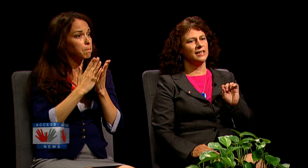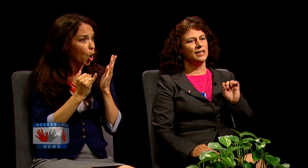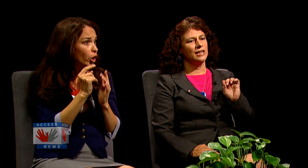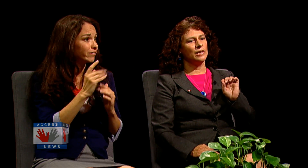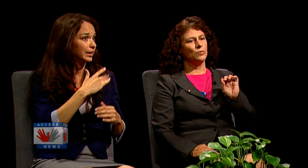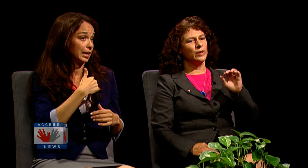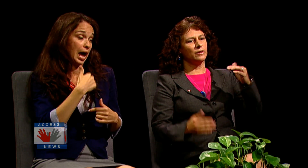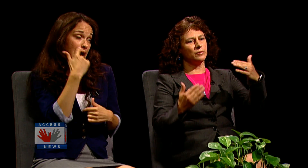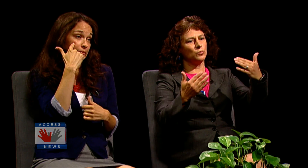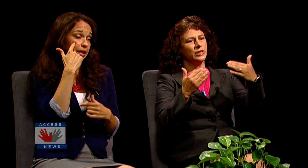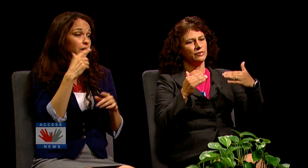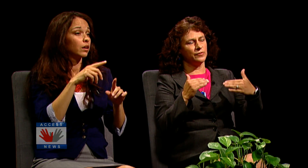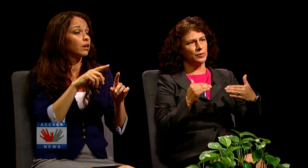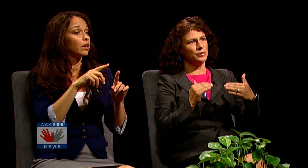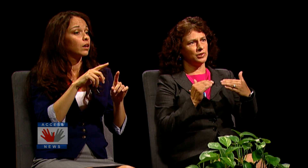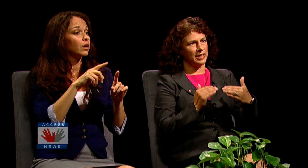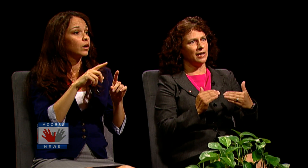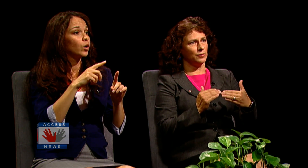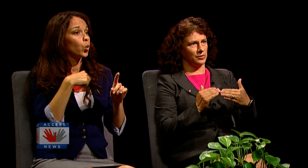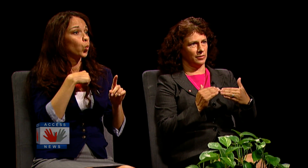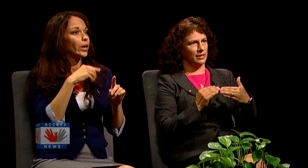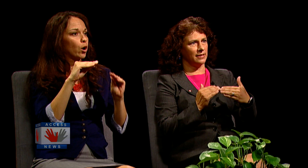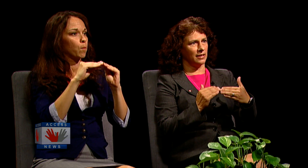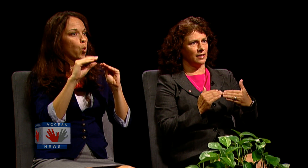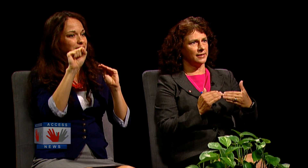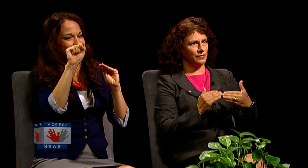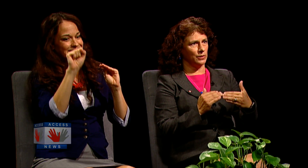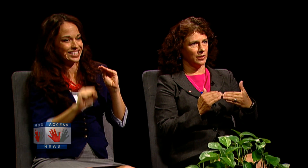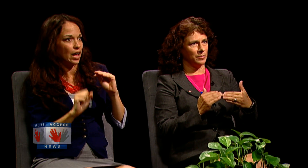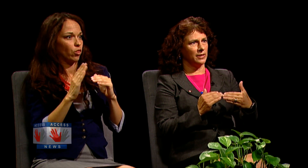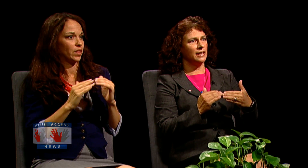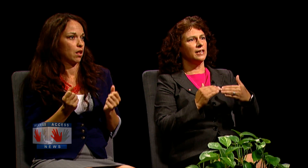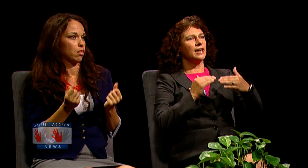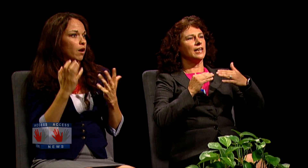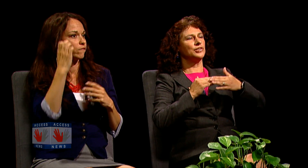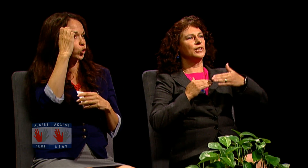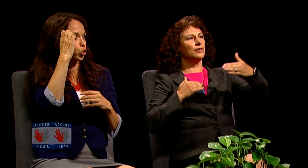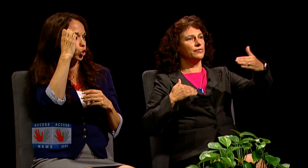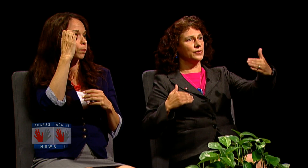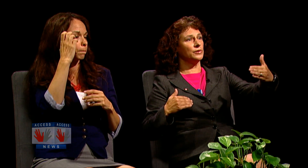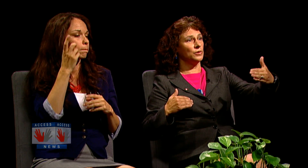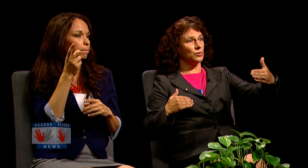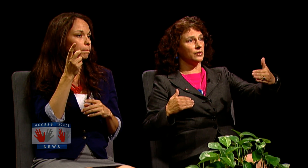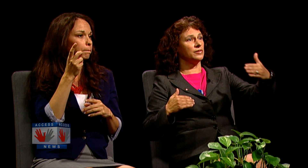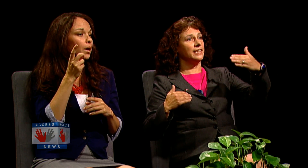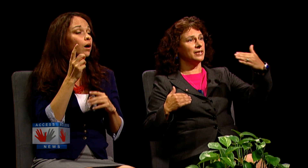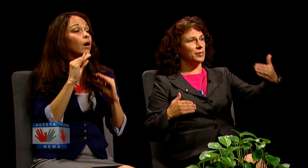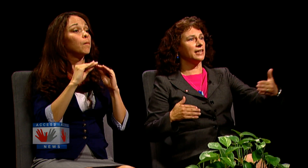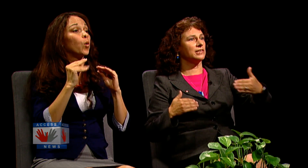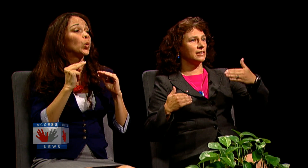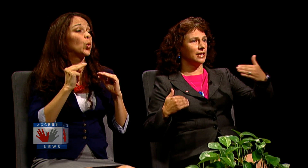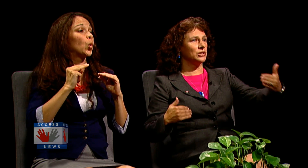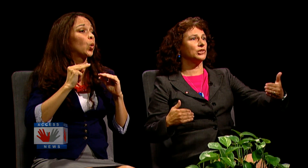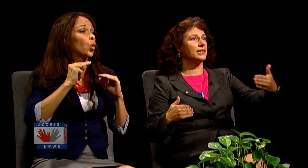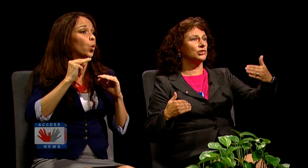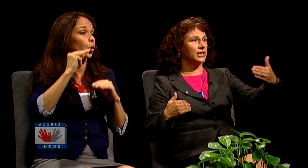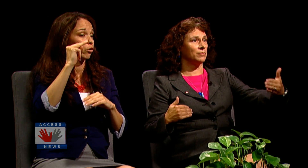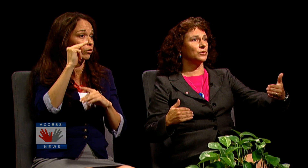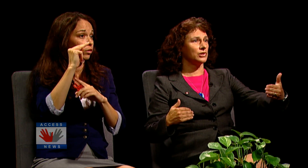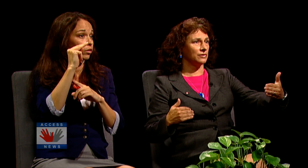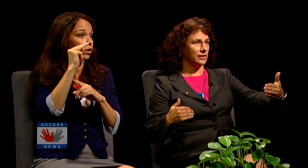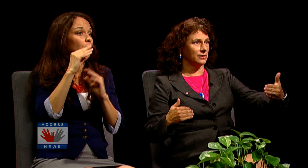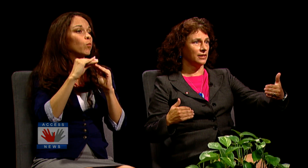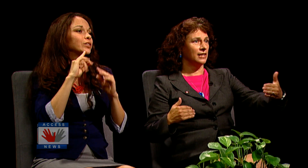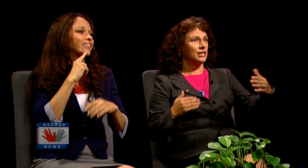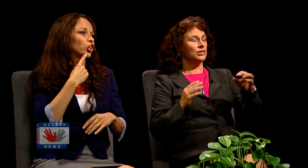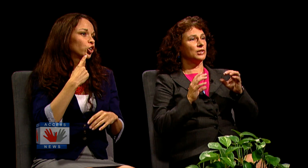that we're further south than a lot of Europe. As you go further north, the impacts of climate change get